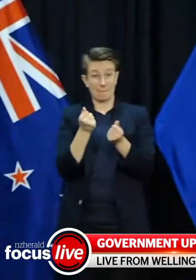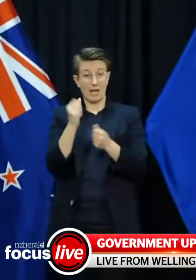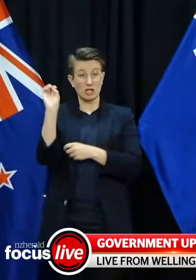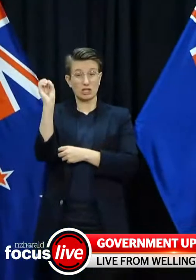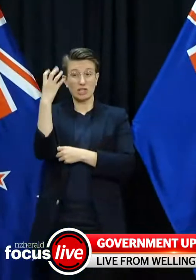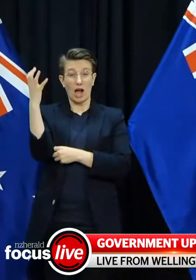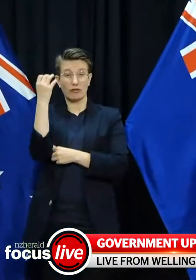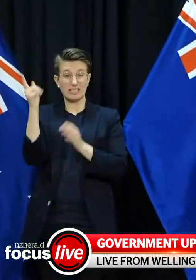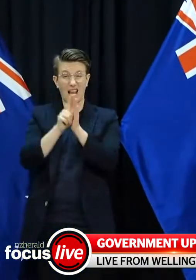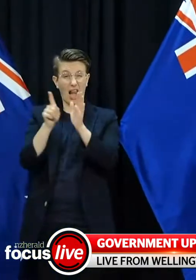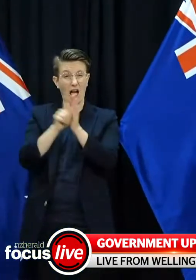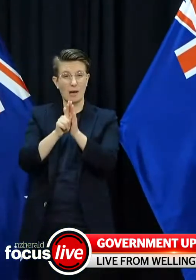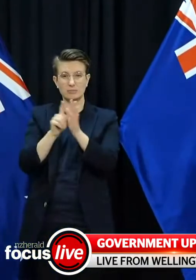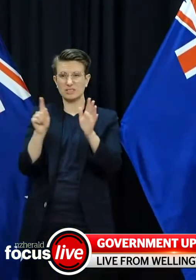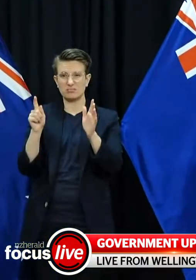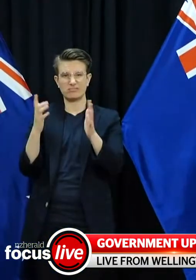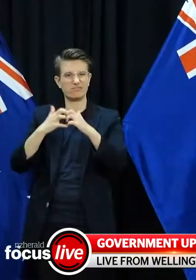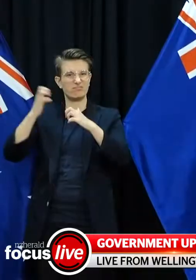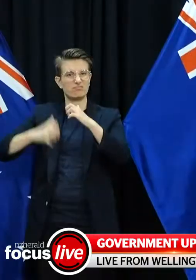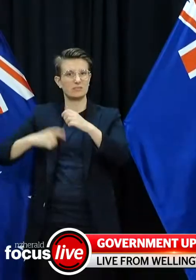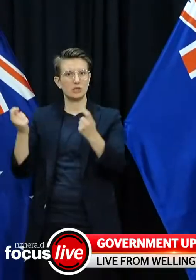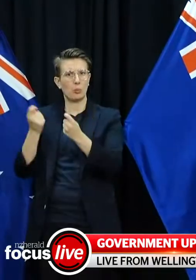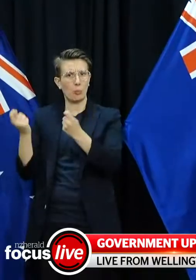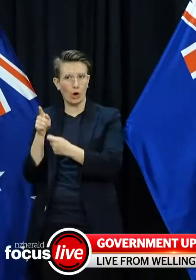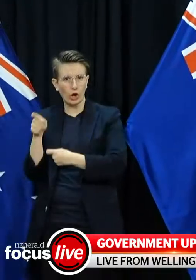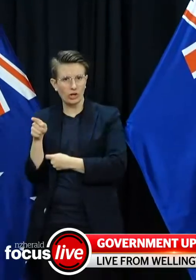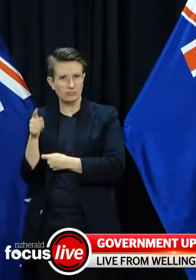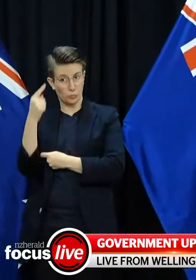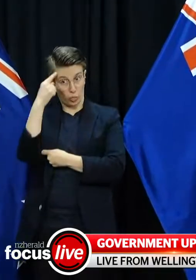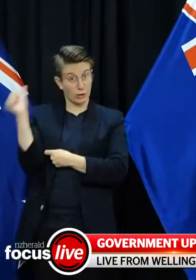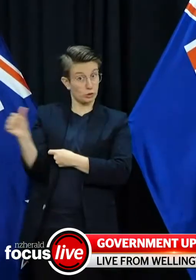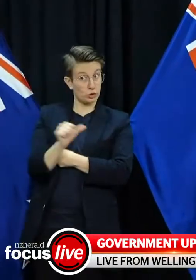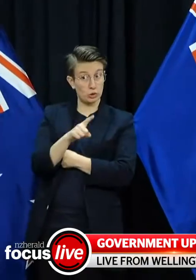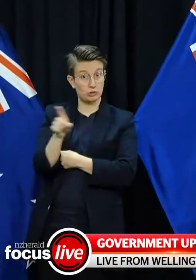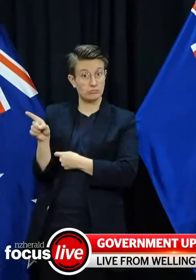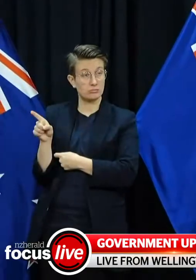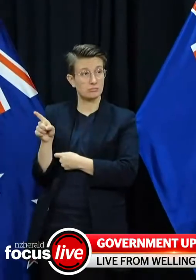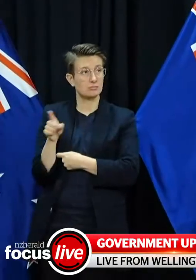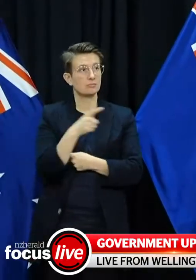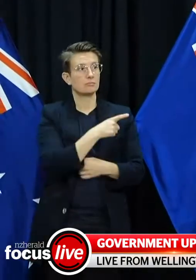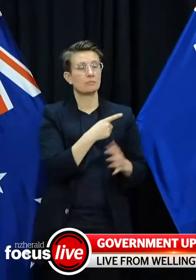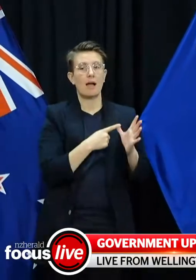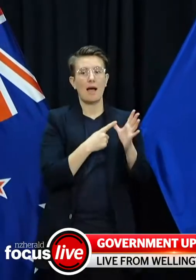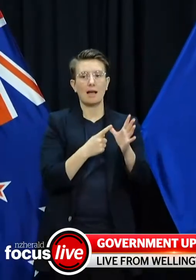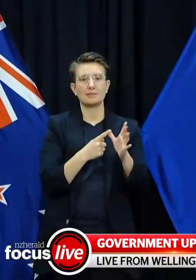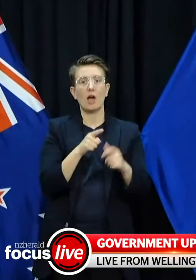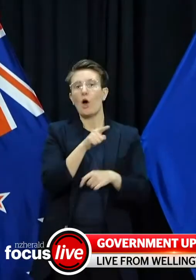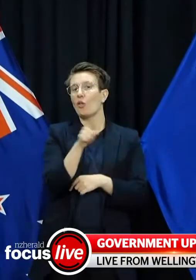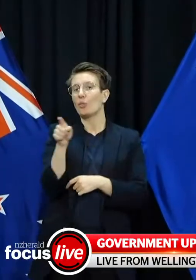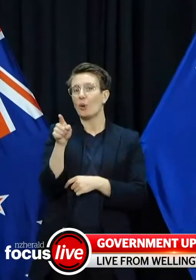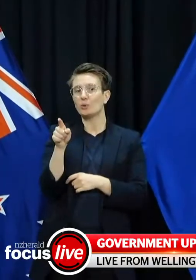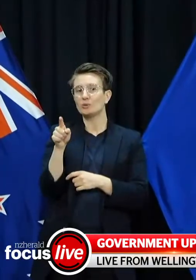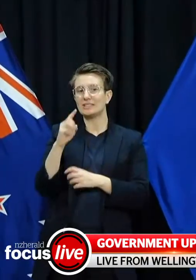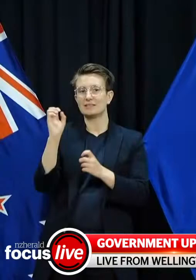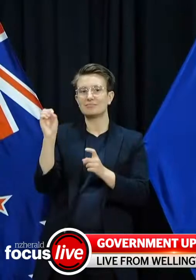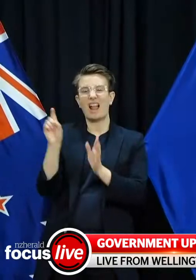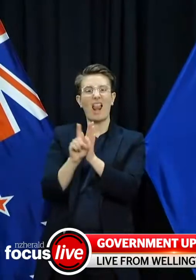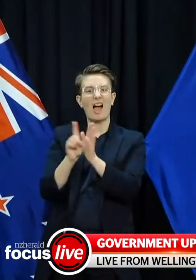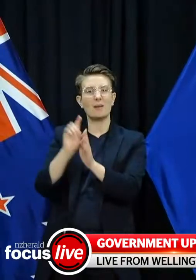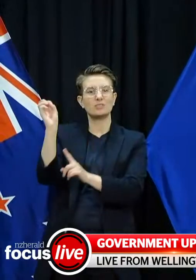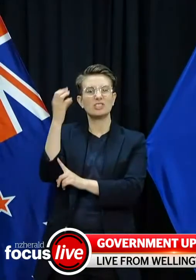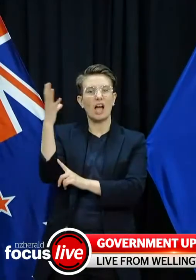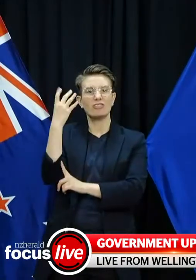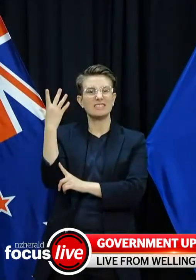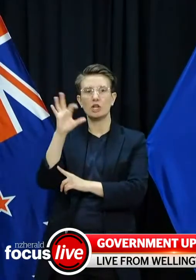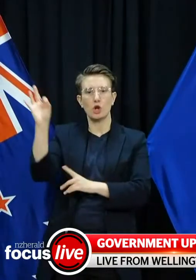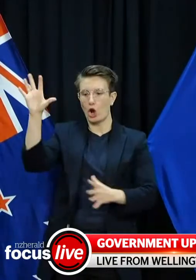Perhaps I could make a comment on that, Minister. So the sirens are not operated nor activated by national authorities. Where sirens